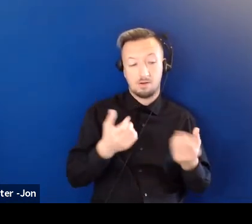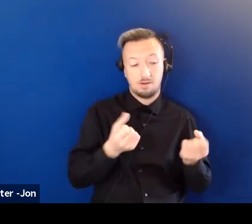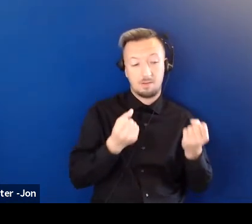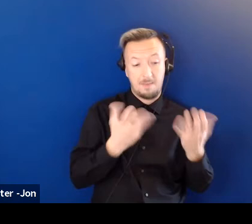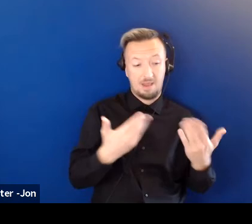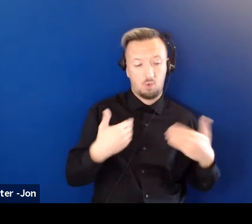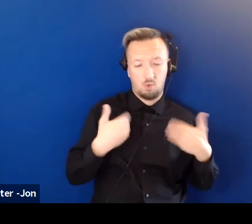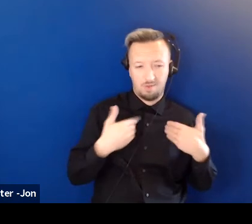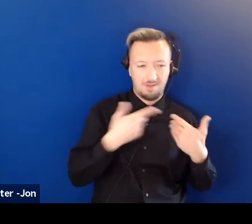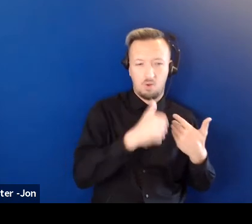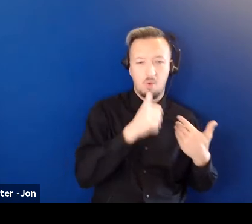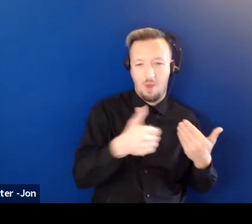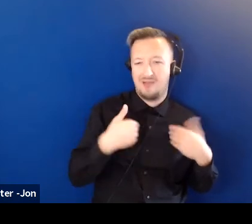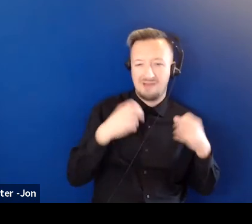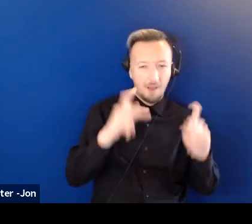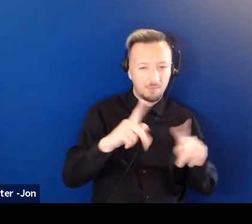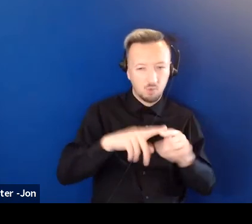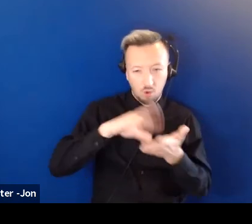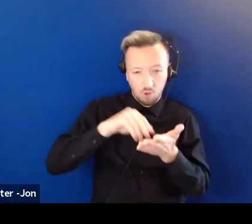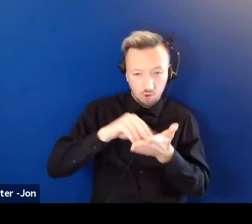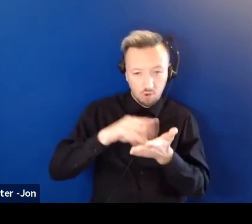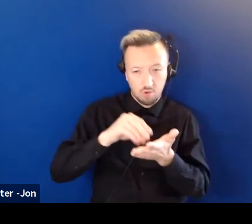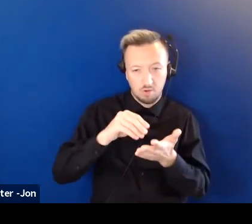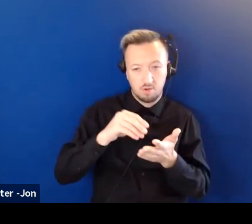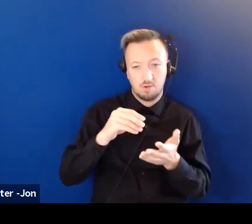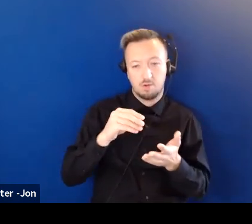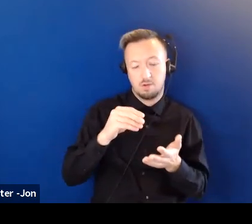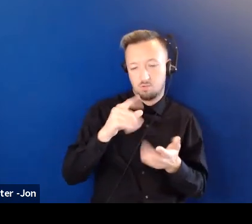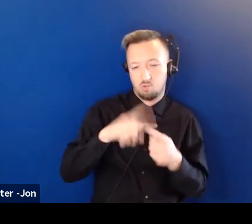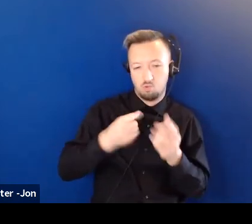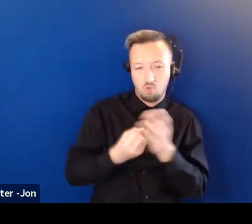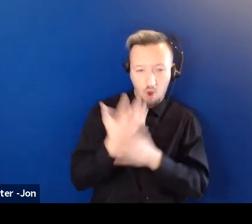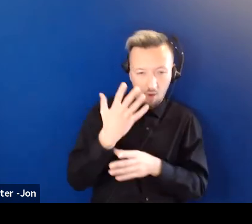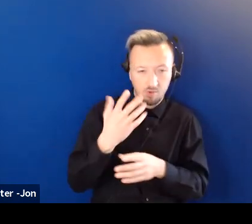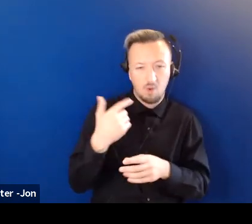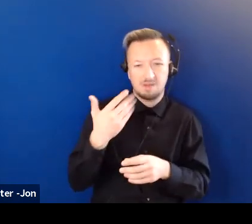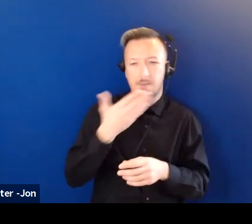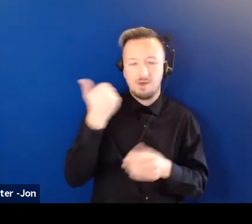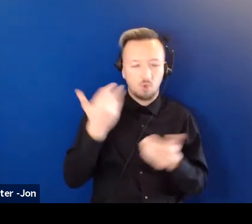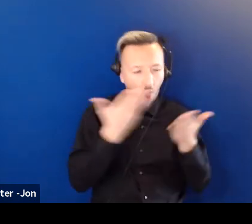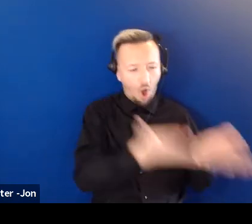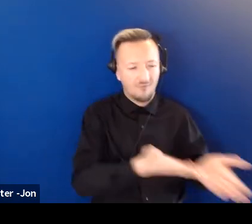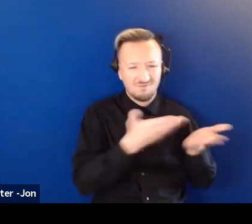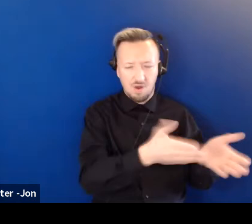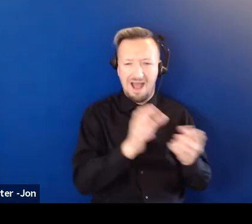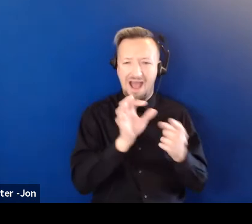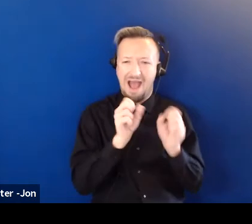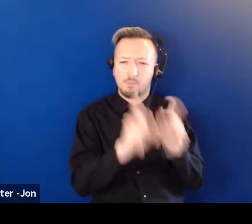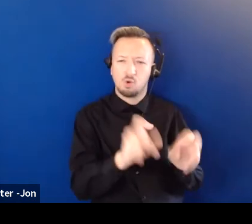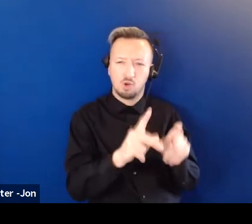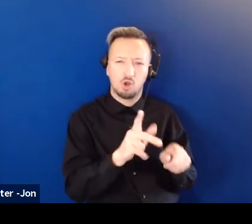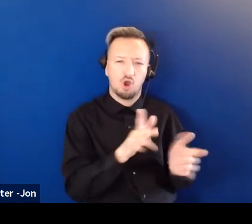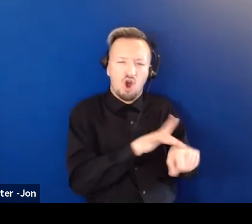growth. And if we start showing those possibilities and offering opportunities early, they will continue to seek out